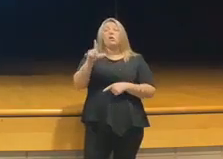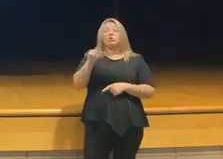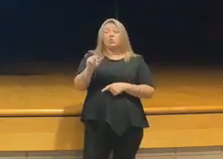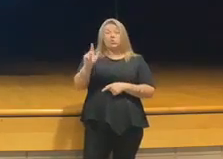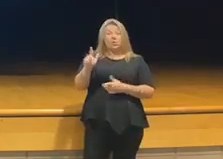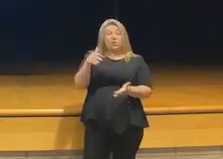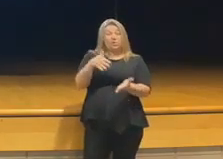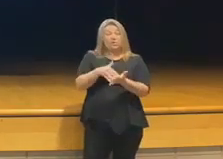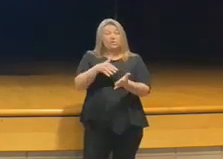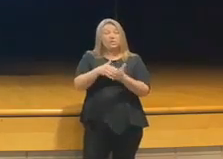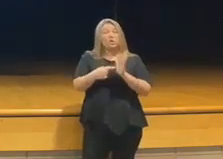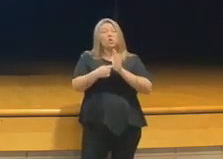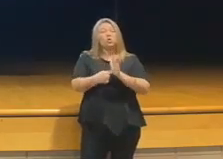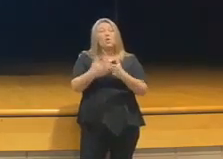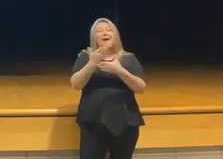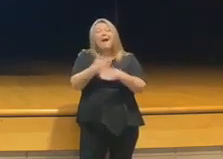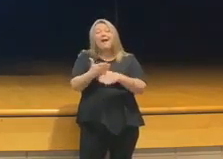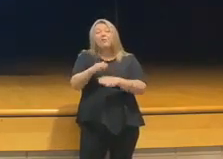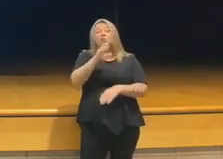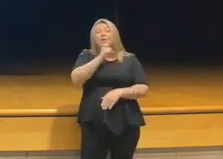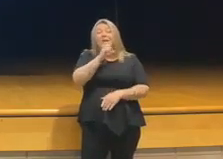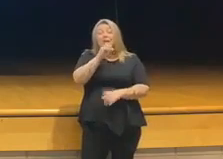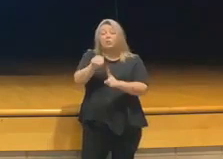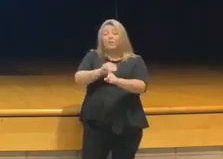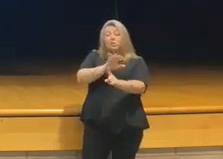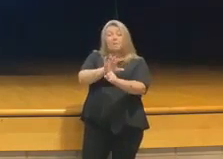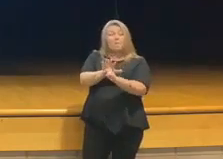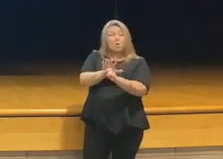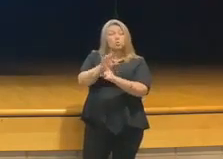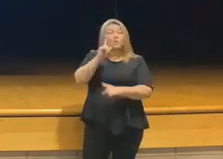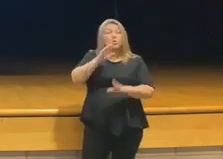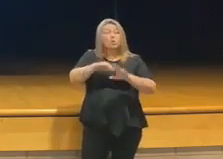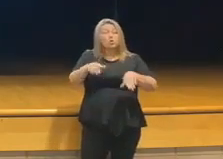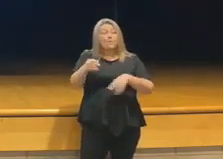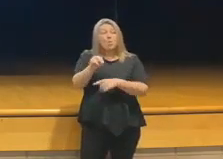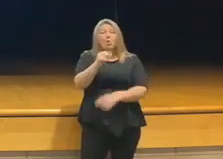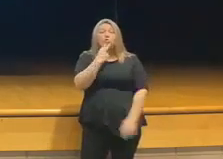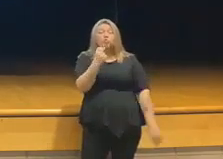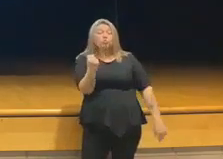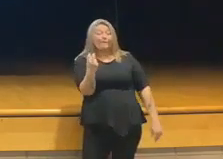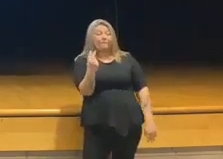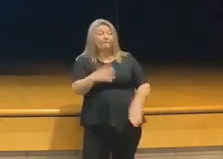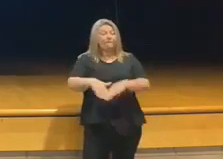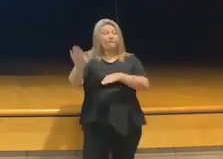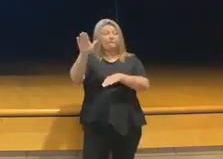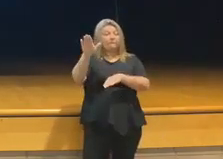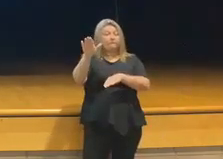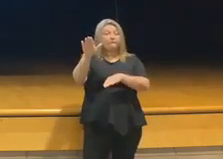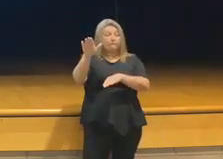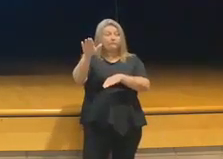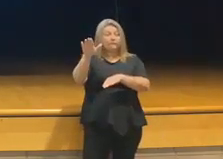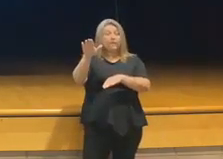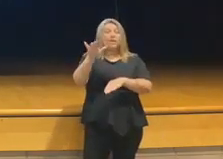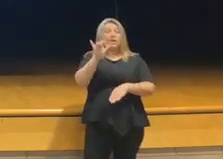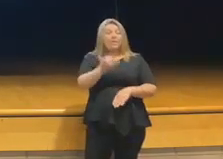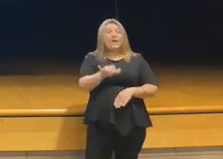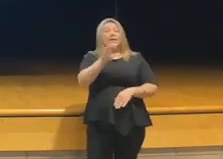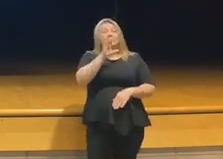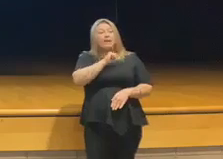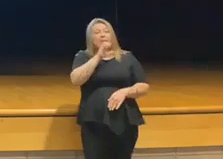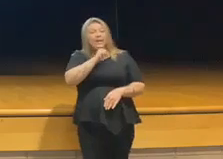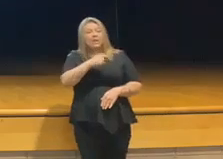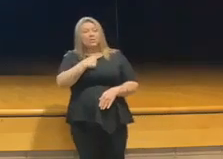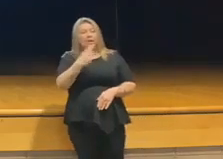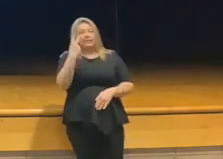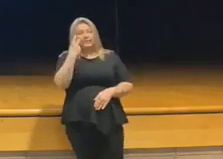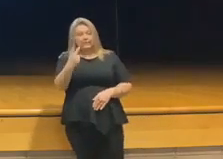study showed that the average age of exposure for children to porn was 12 years old, and that's the age that I've come across in many